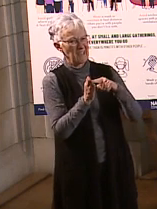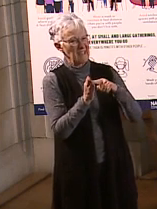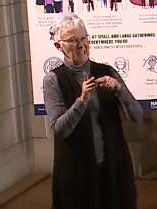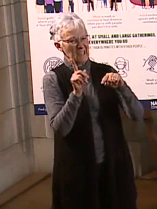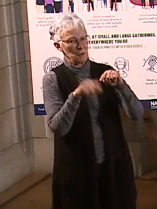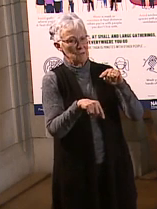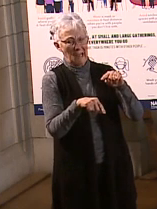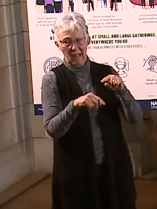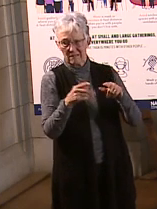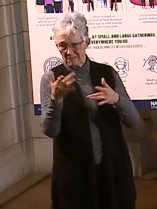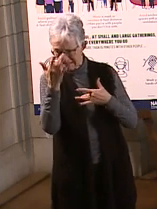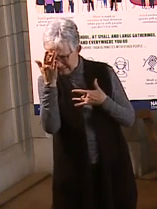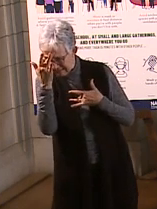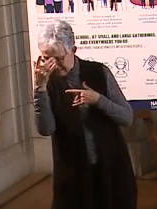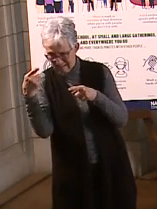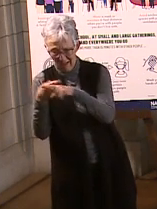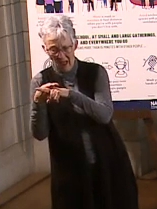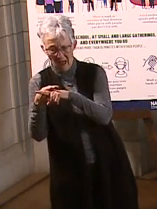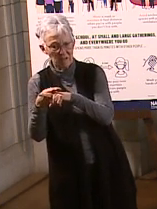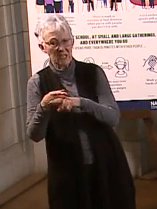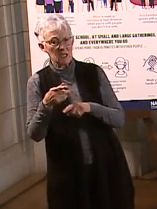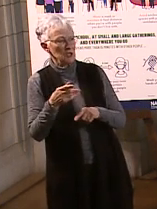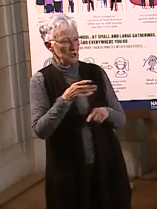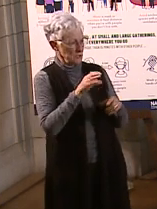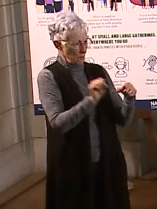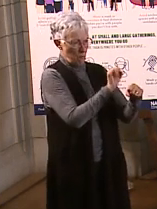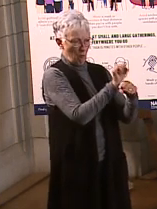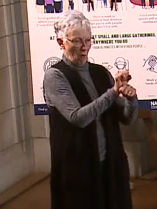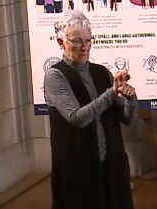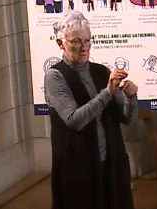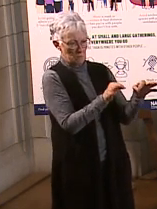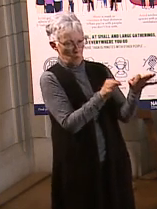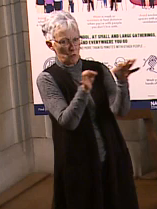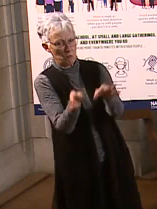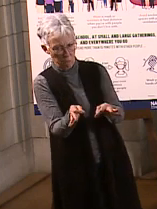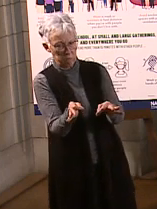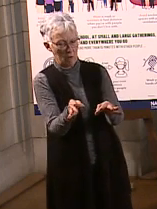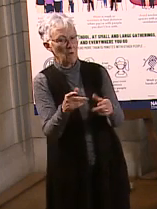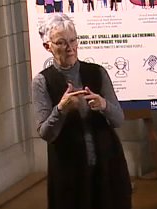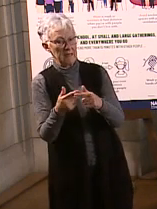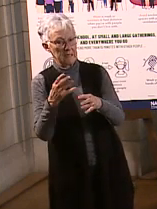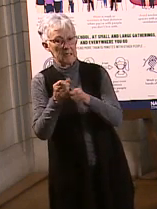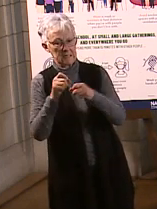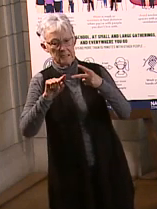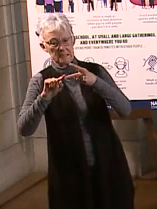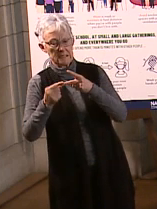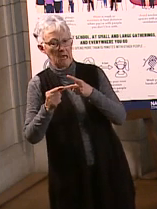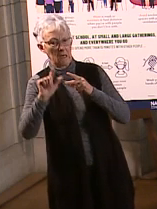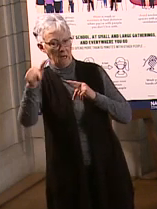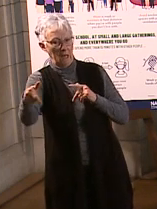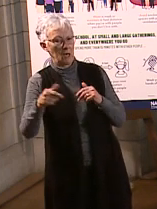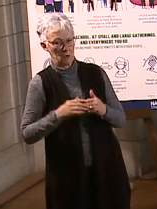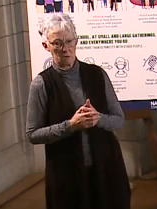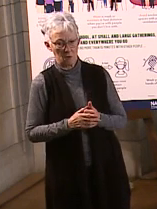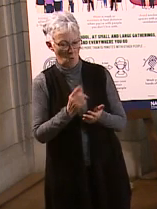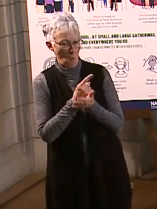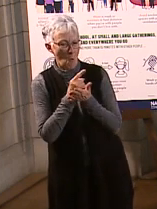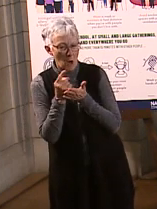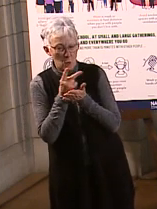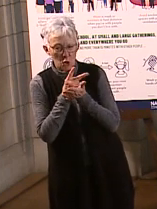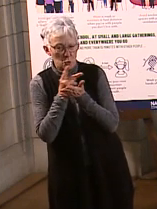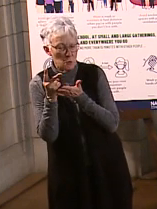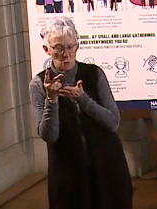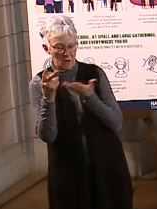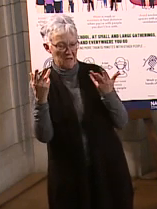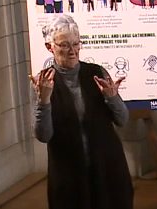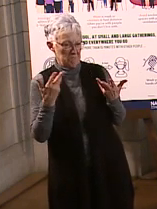make it for whatever reason, just reschedule and go back in and get vaccinated again. Even if you were able to have to do that a week or two later, it'd be fine. Time for a